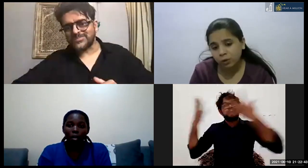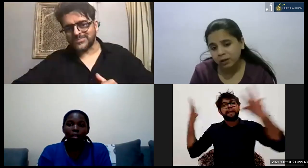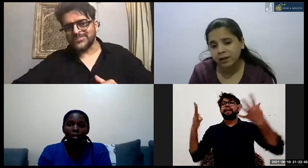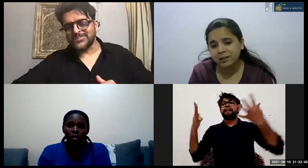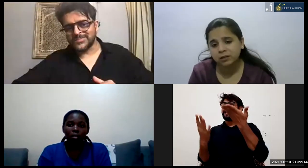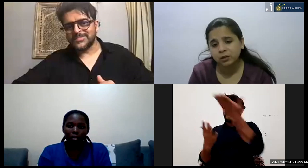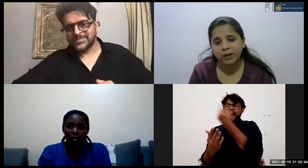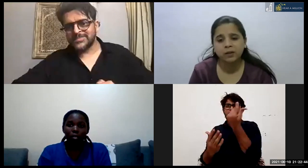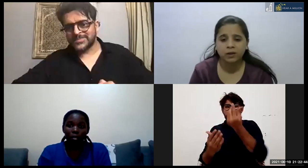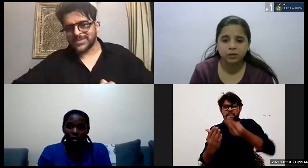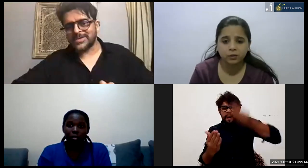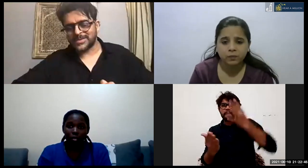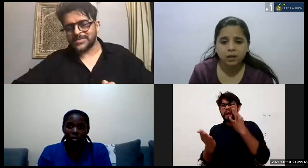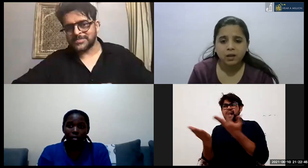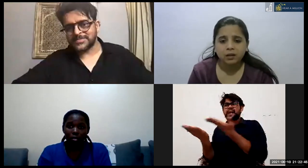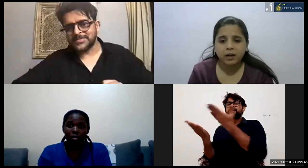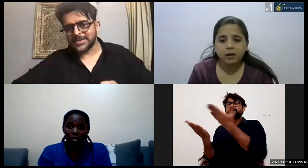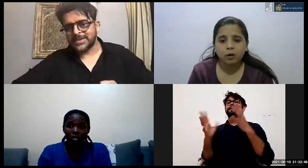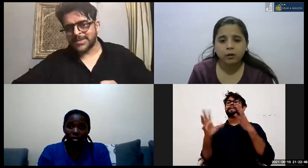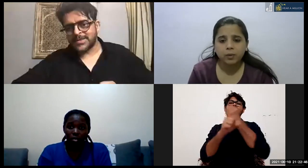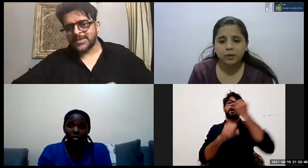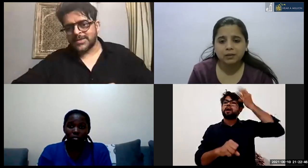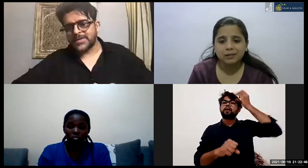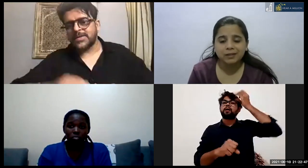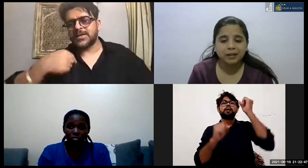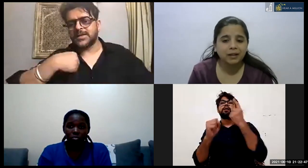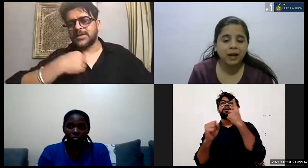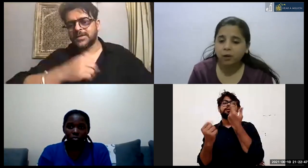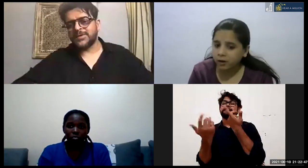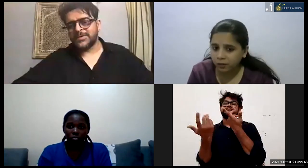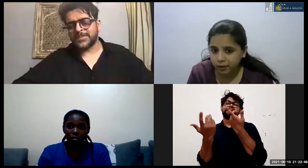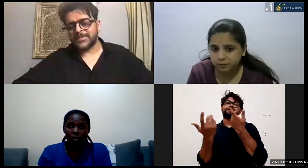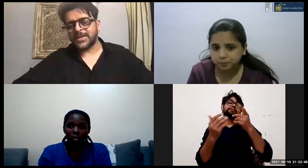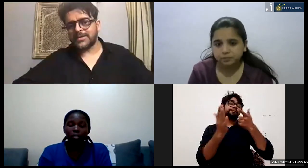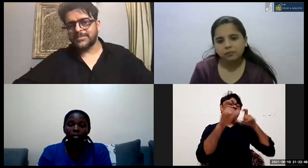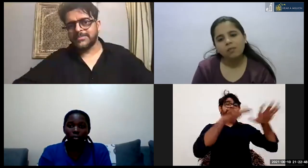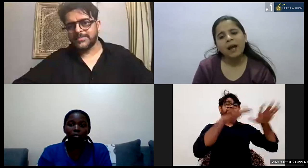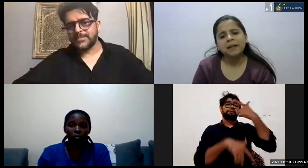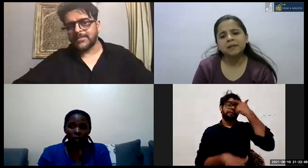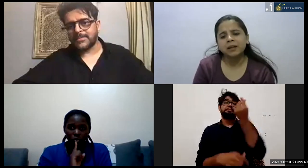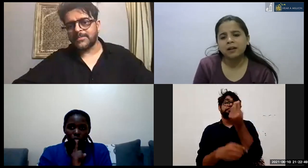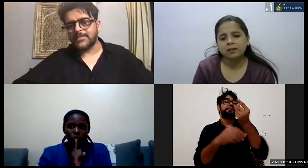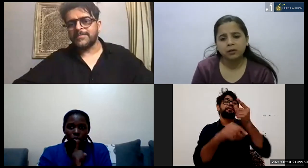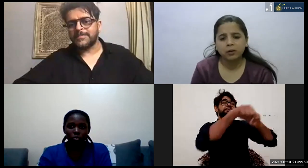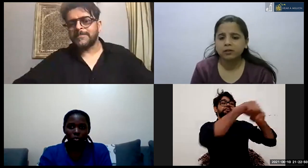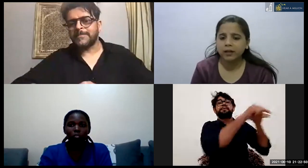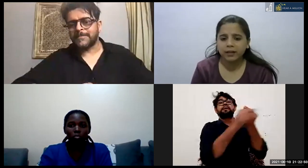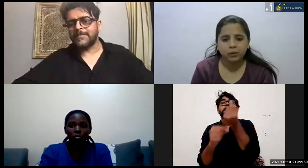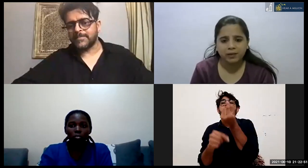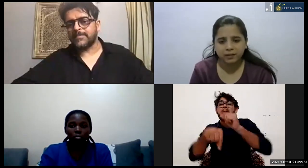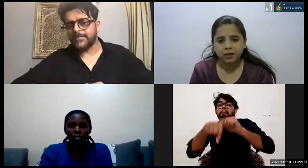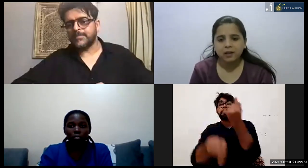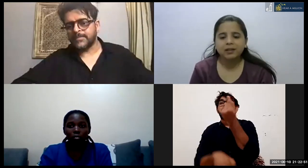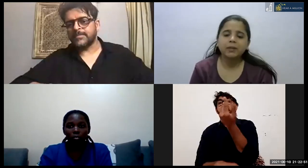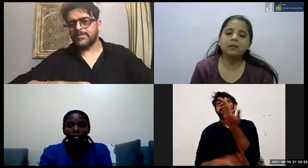in rural areas, it's quite difficult, you know. There are a lot of people, they are not aware and they are not ready